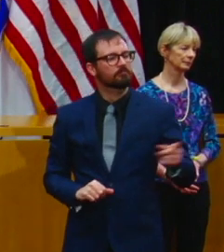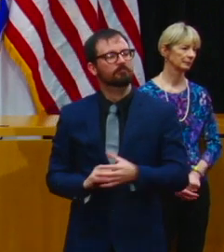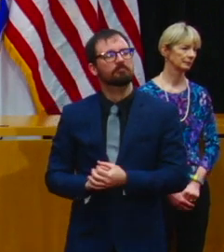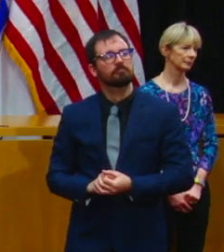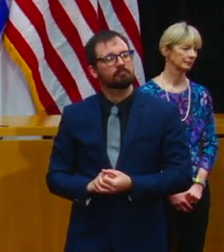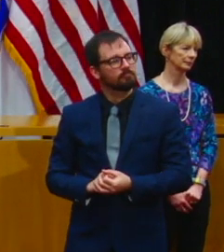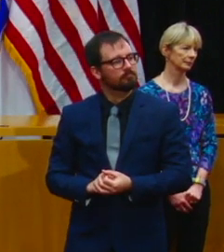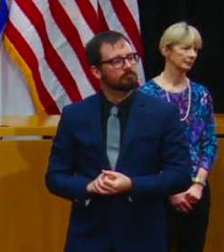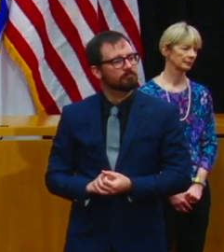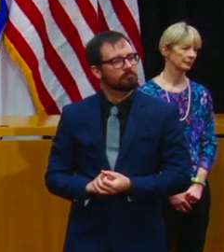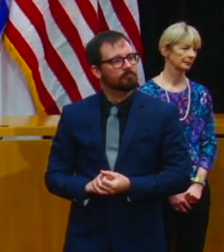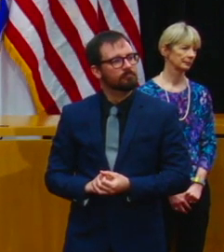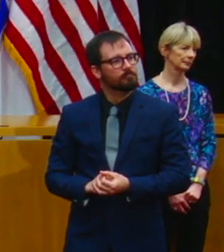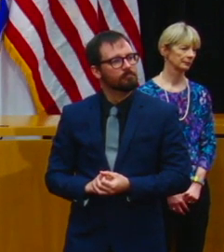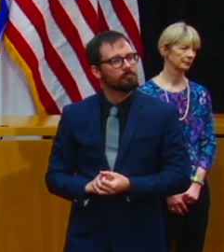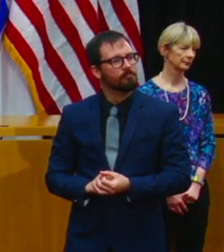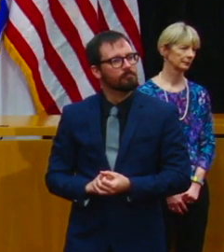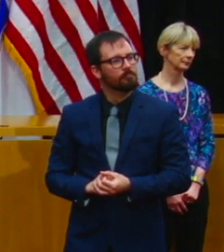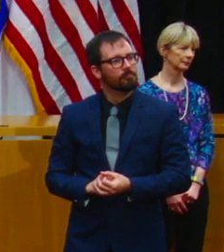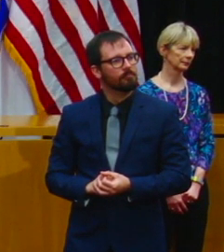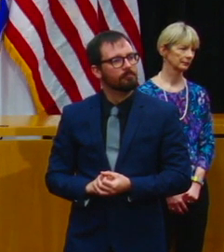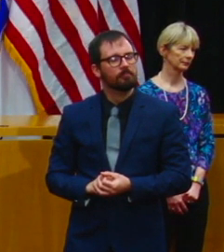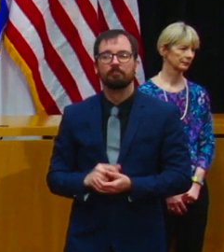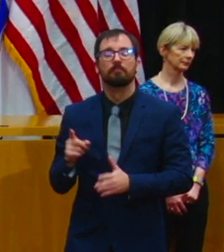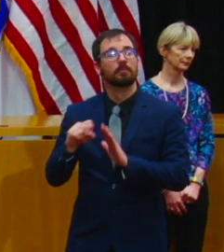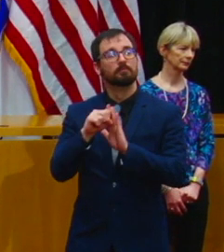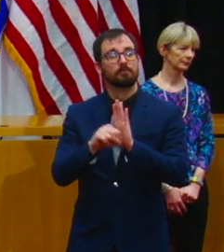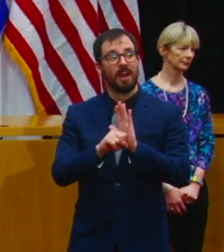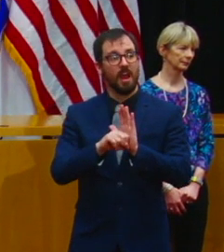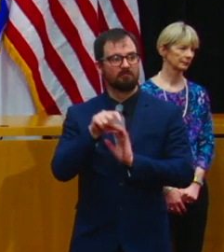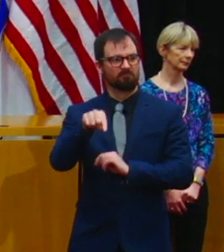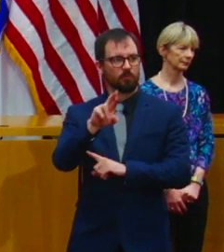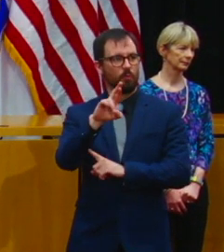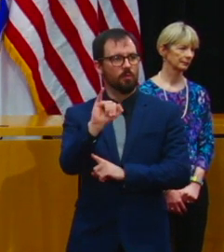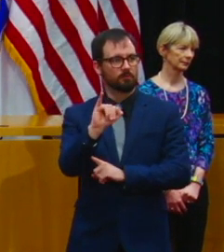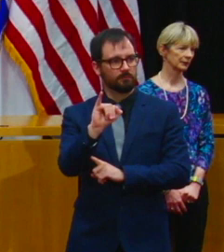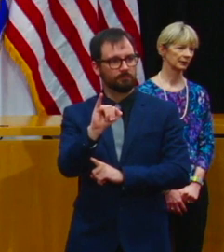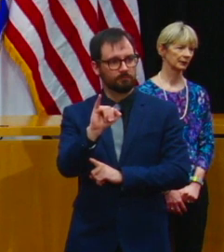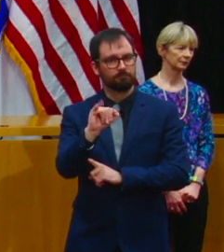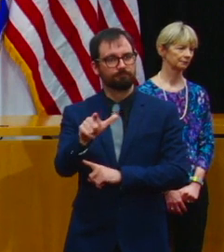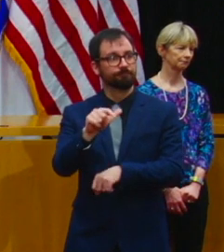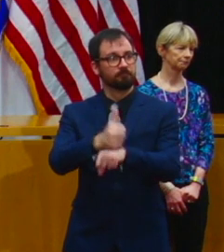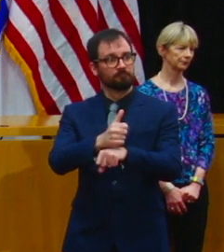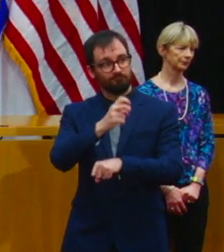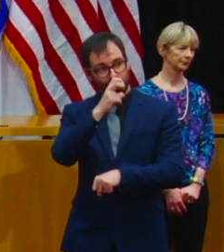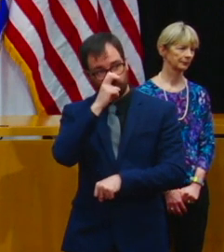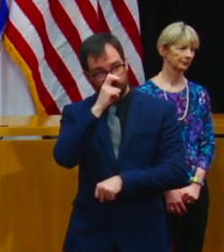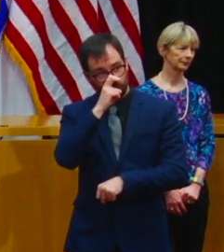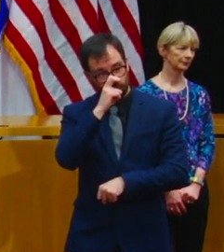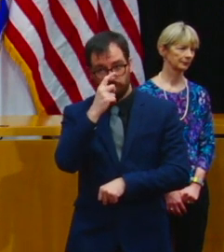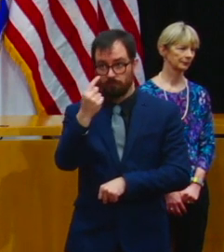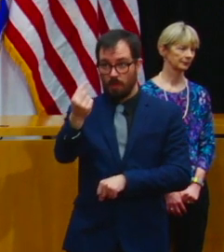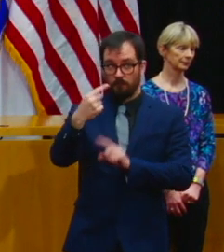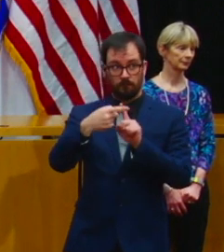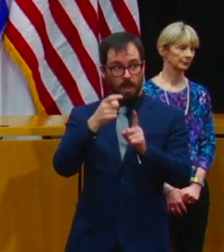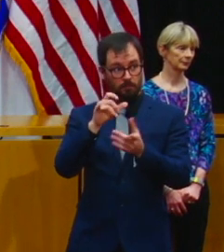ground transportation are being required to get personal information, family members, and turn over their